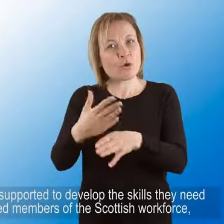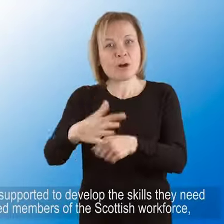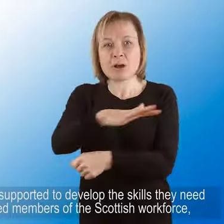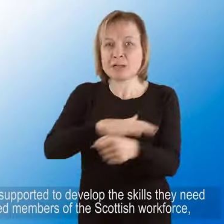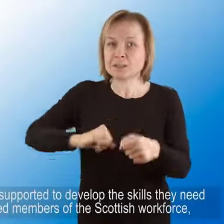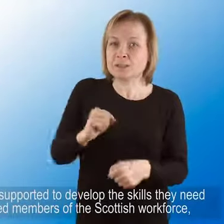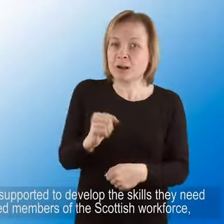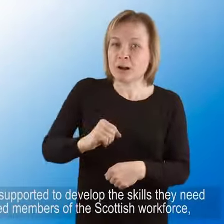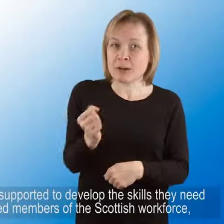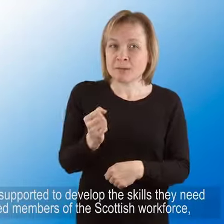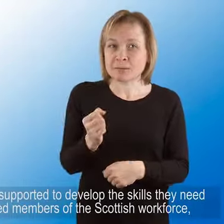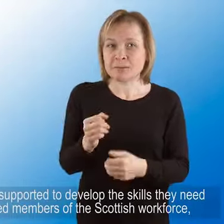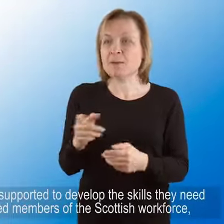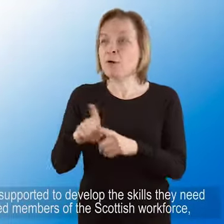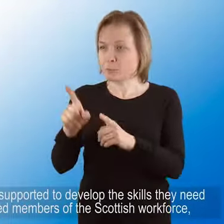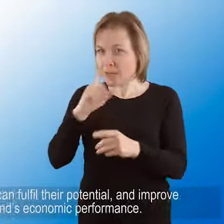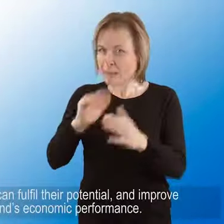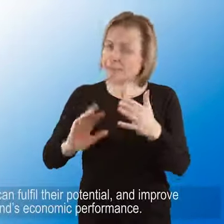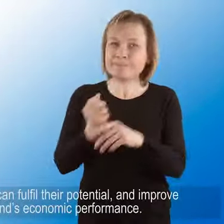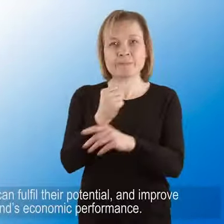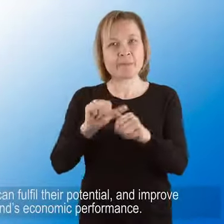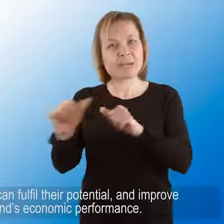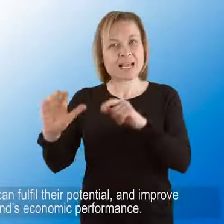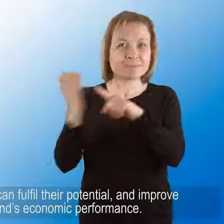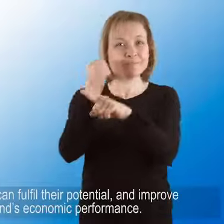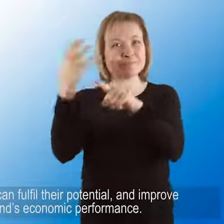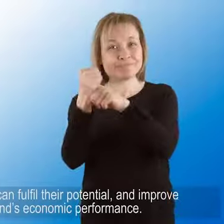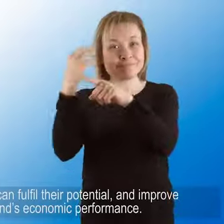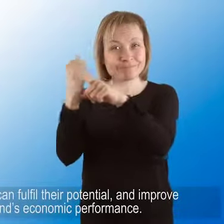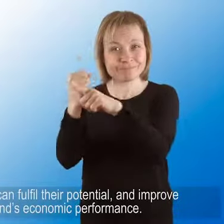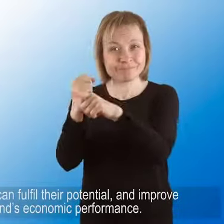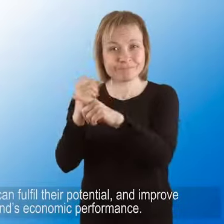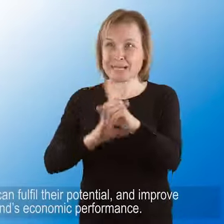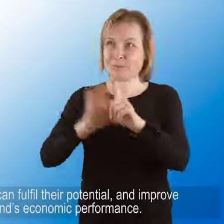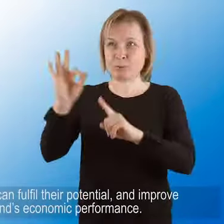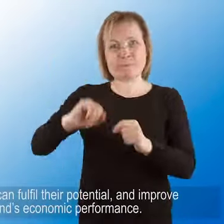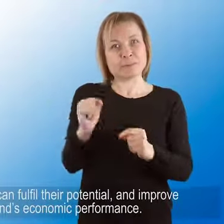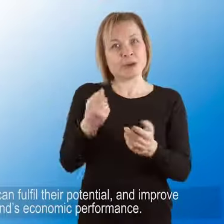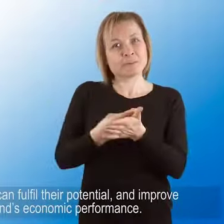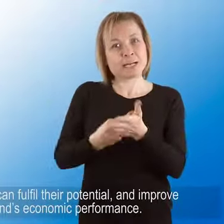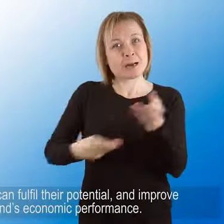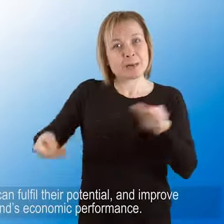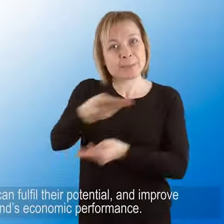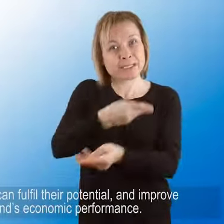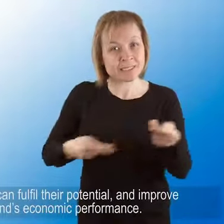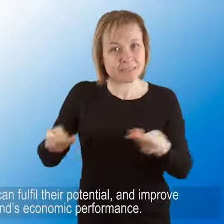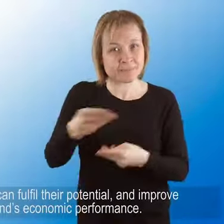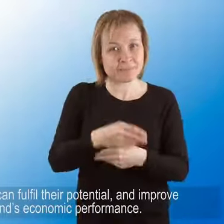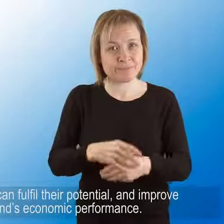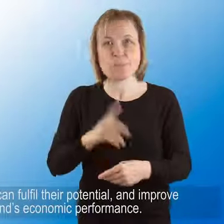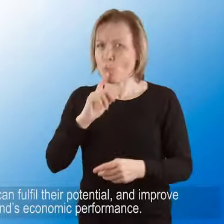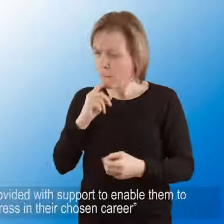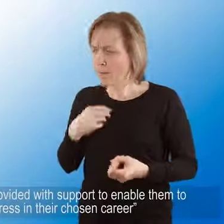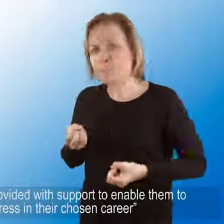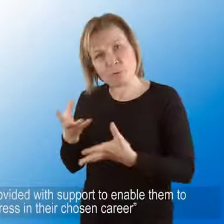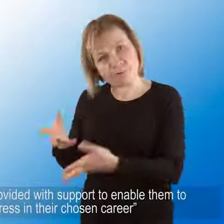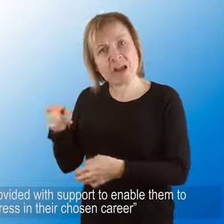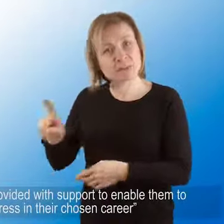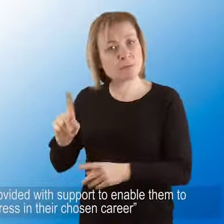Scottish workforce, so that they can fulfil their potential and improve Scotland's economic performance.